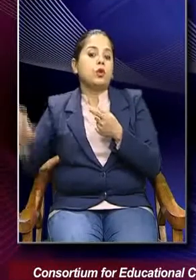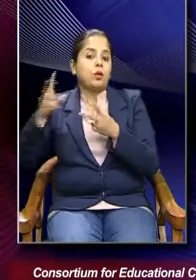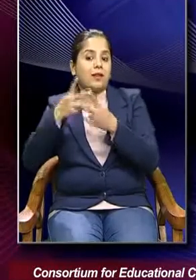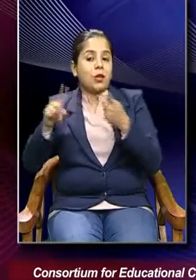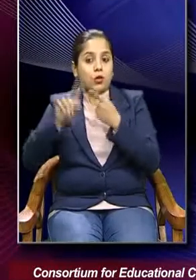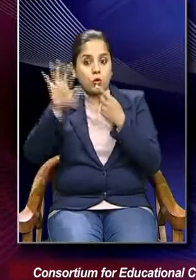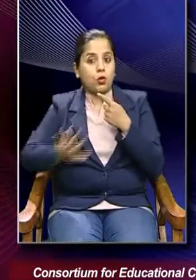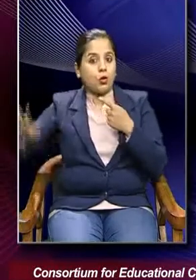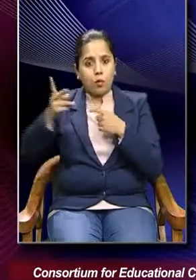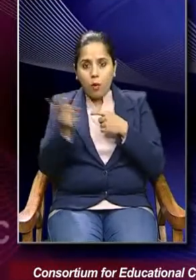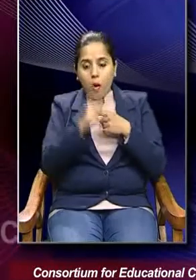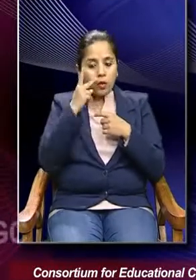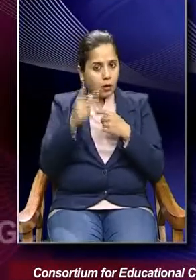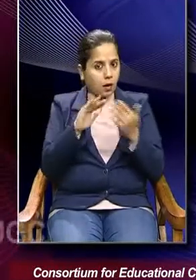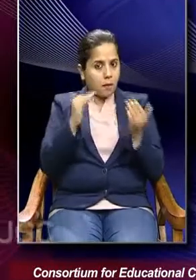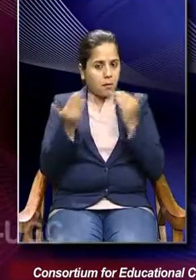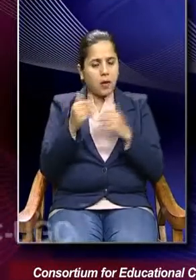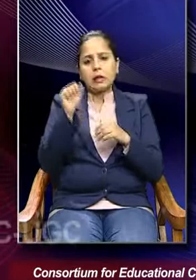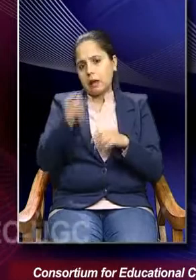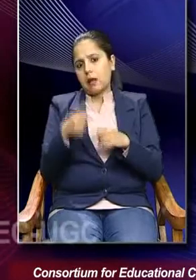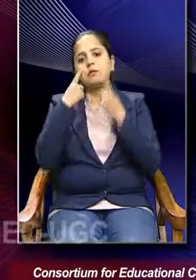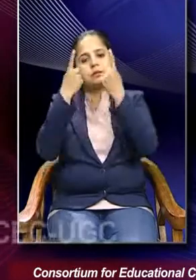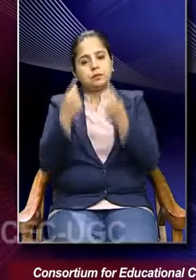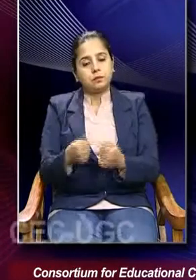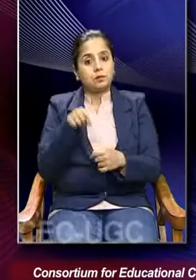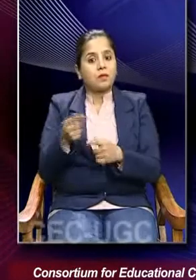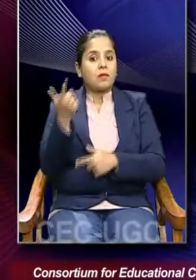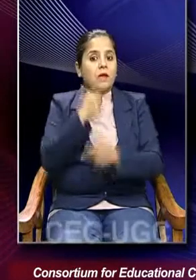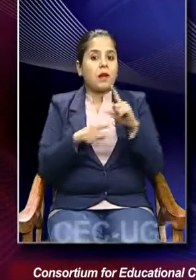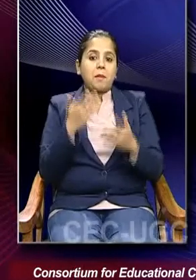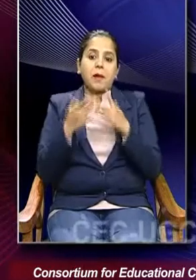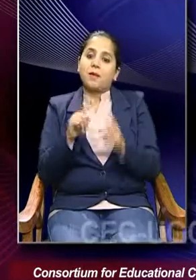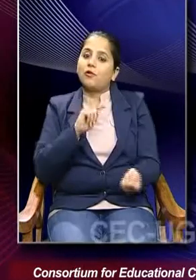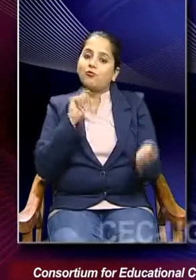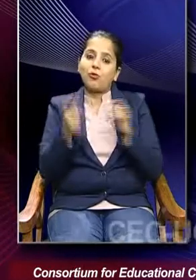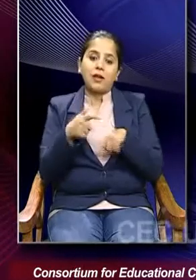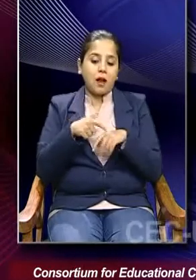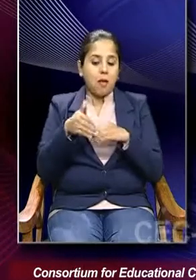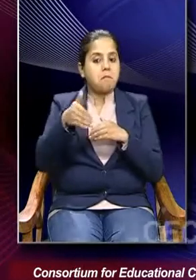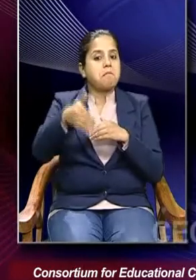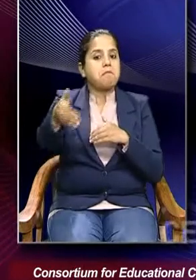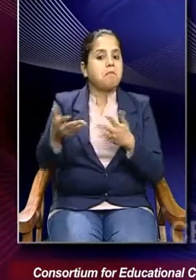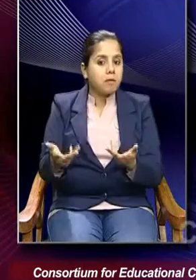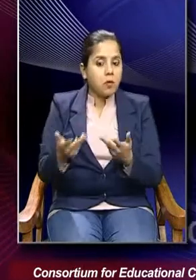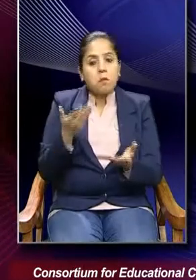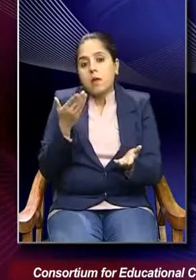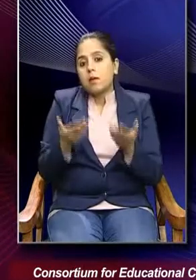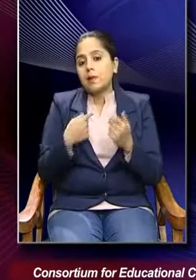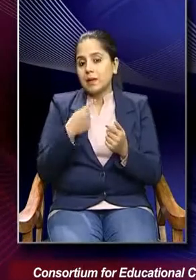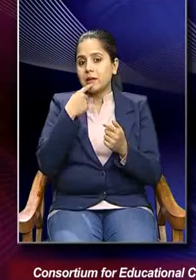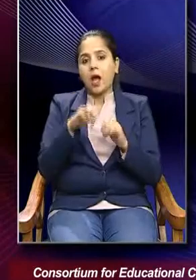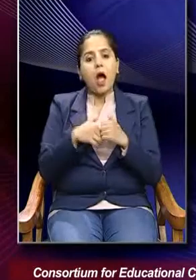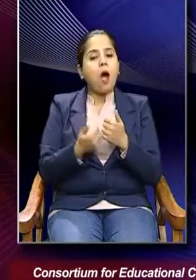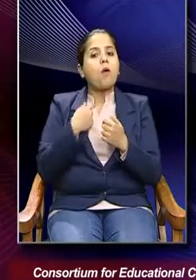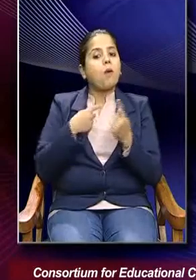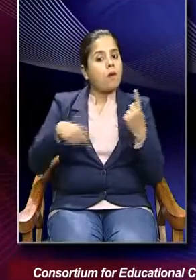level of analysis. And here the language might change over time, or say even in terms of how we are going